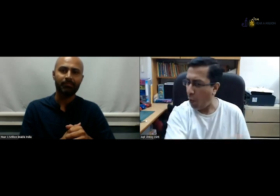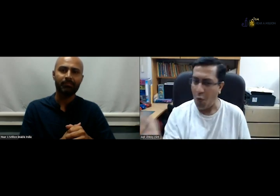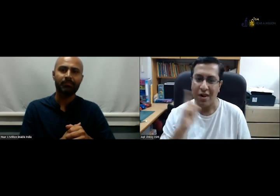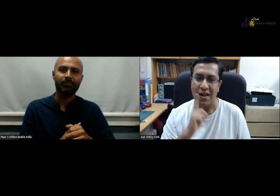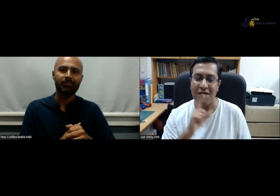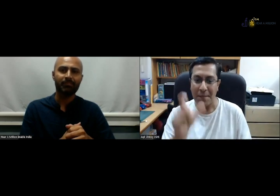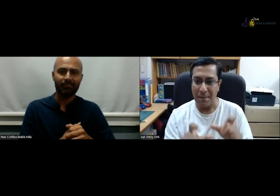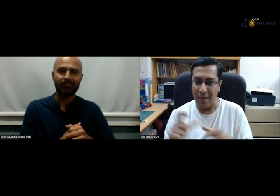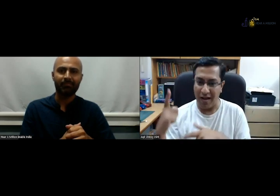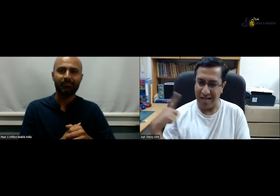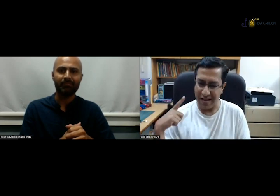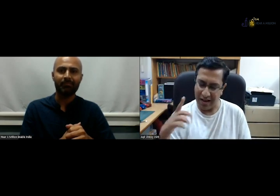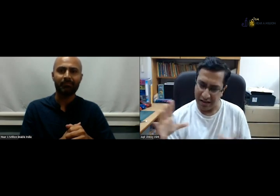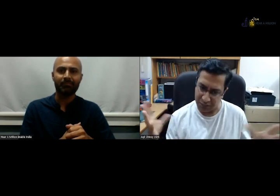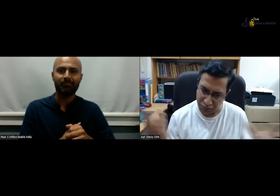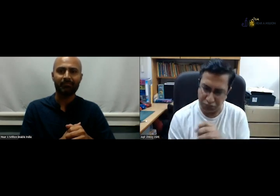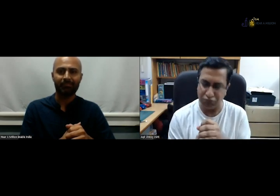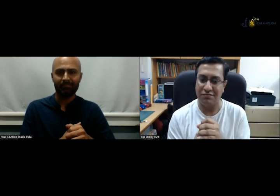us forever.